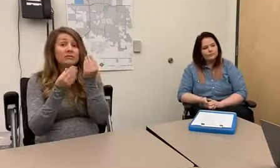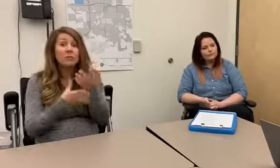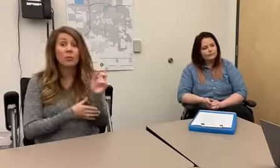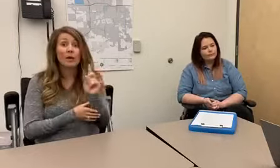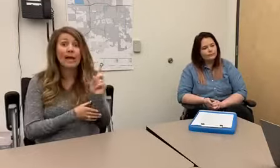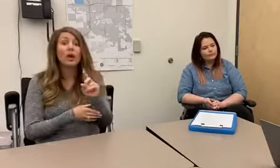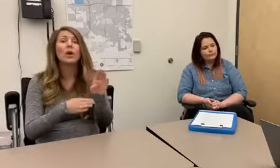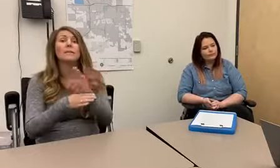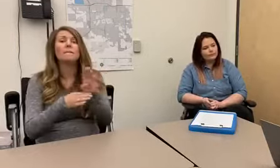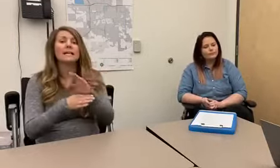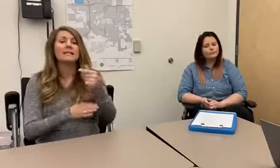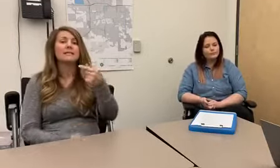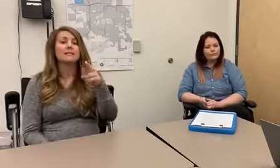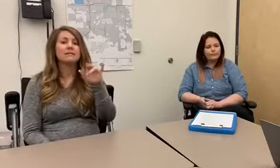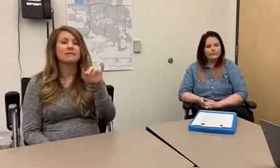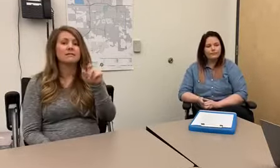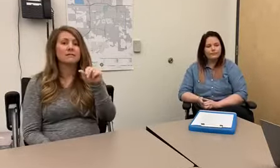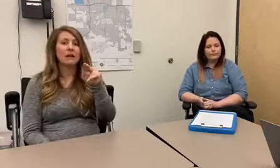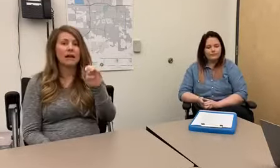guidance book that is on our website at